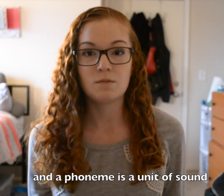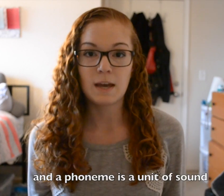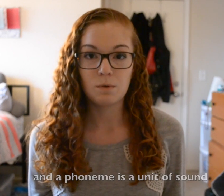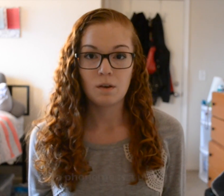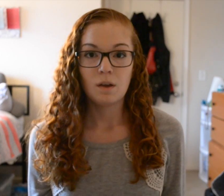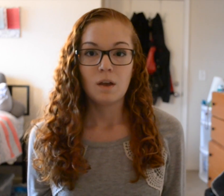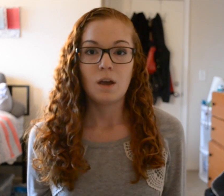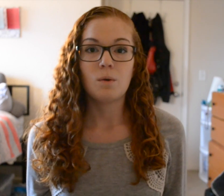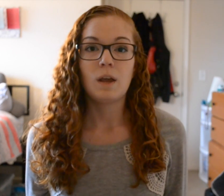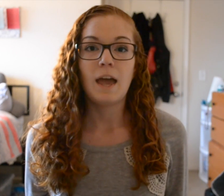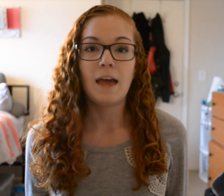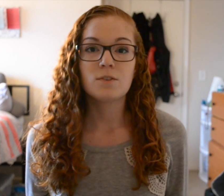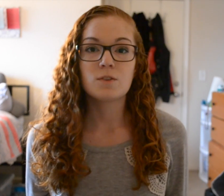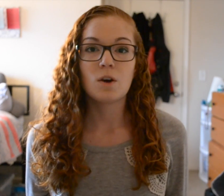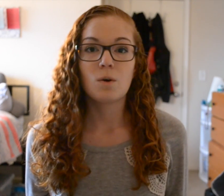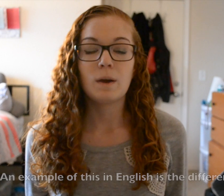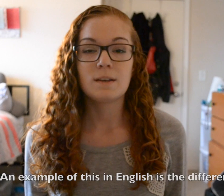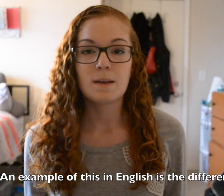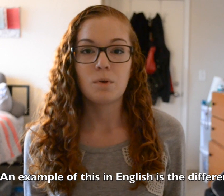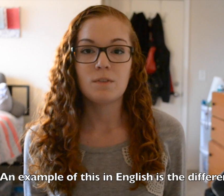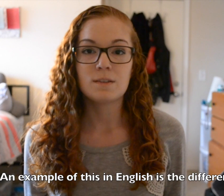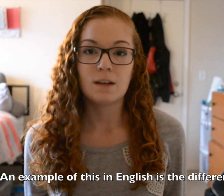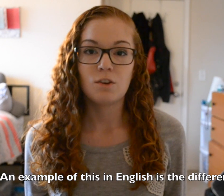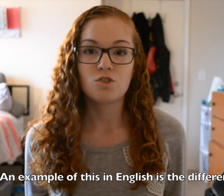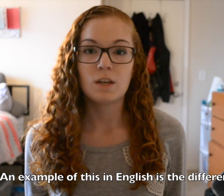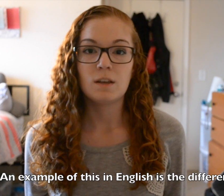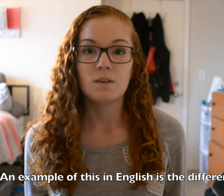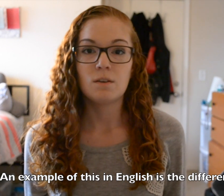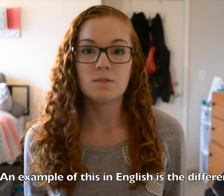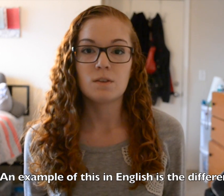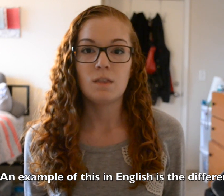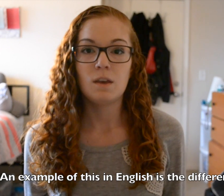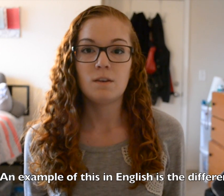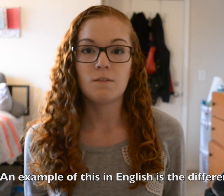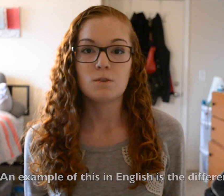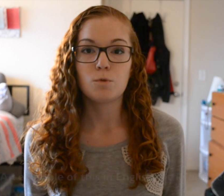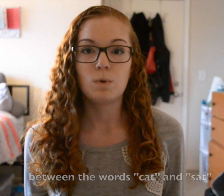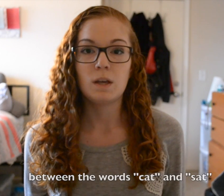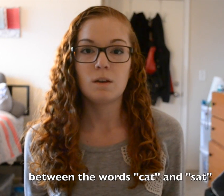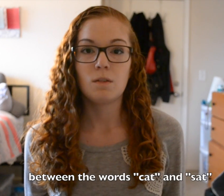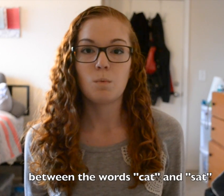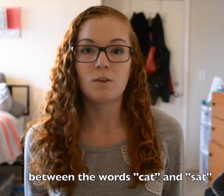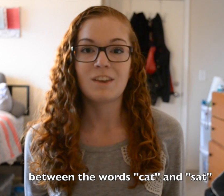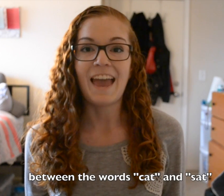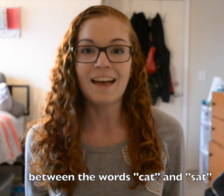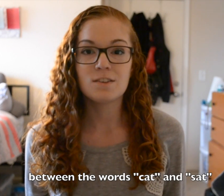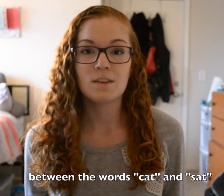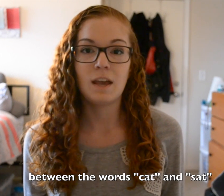sound. And so an example of this in English is the difference between the words cat